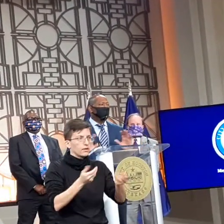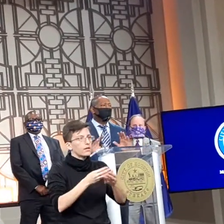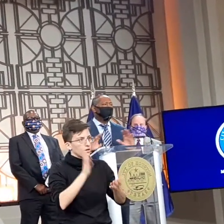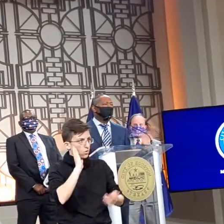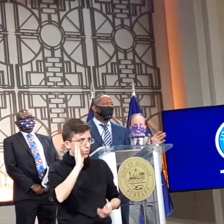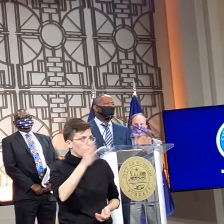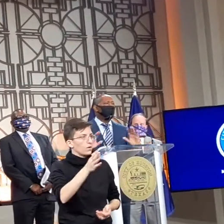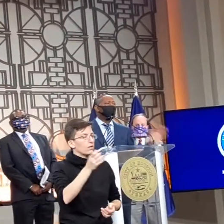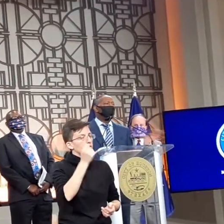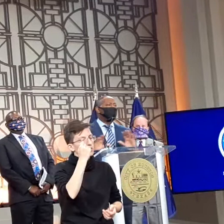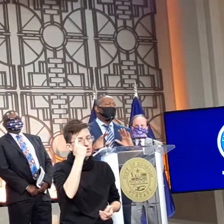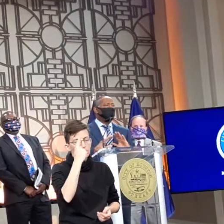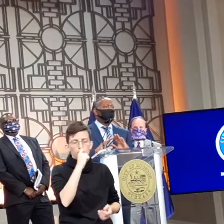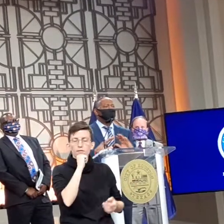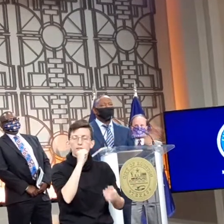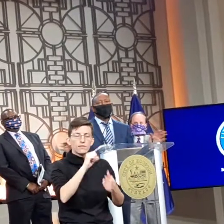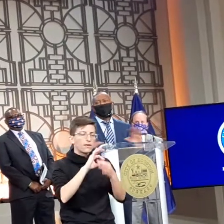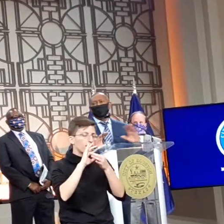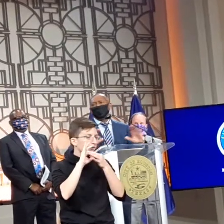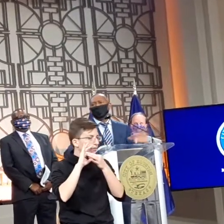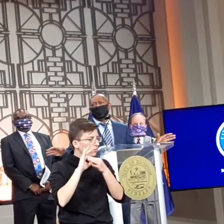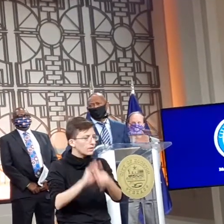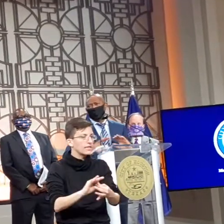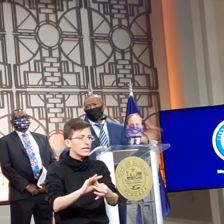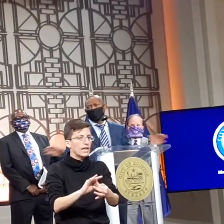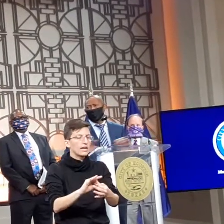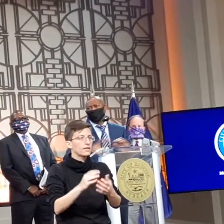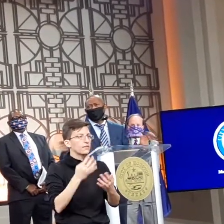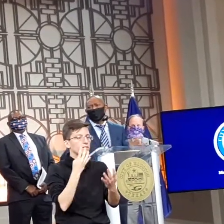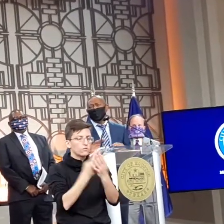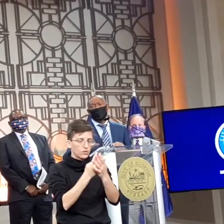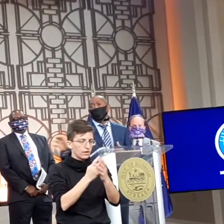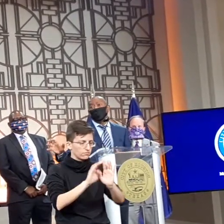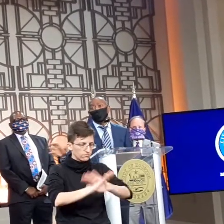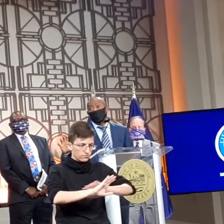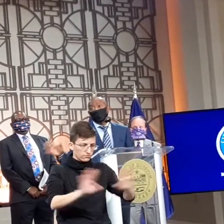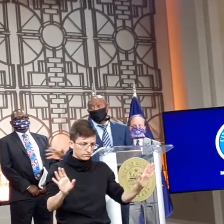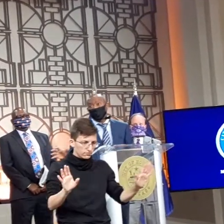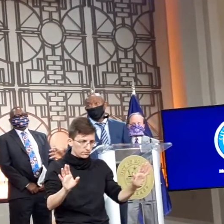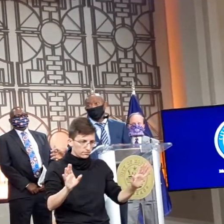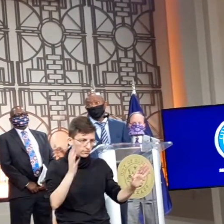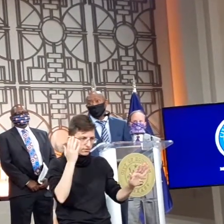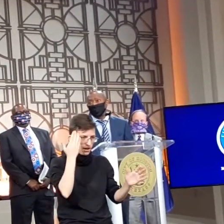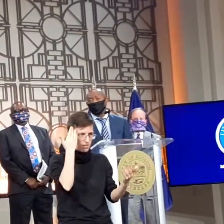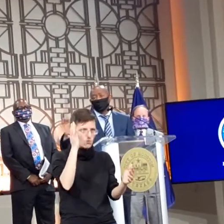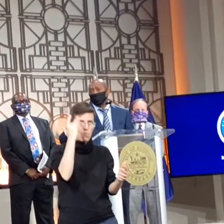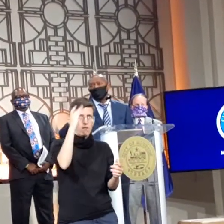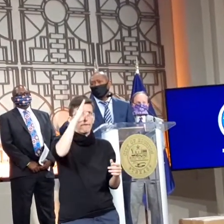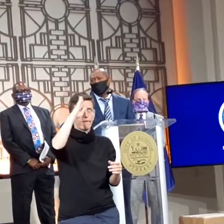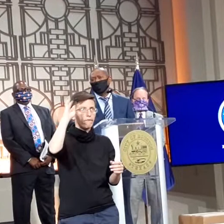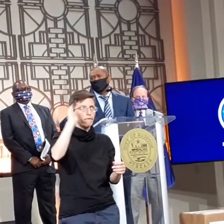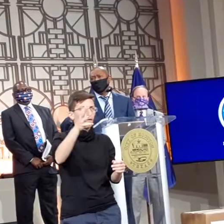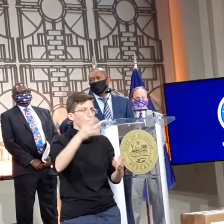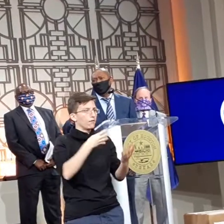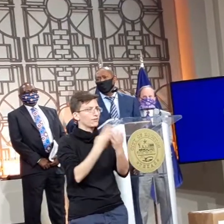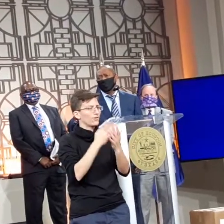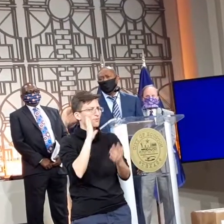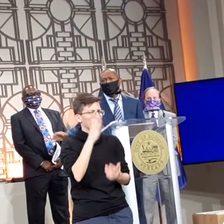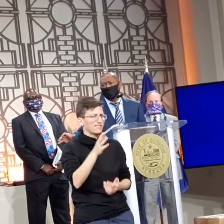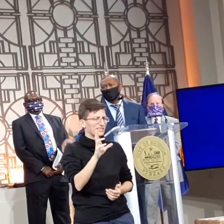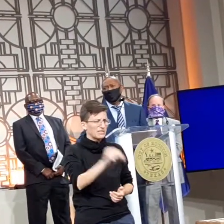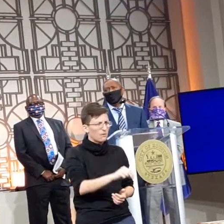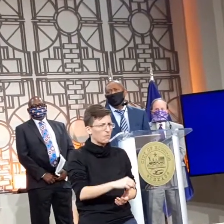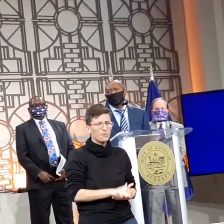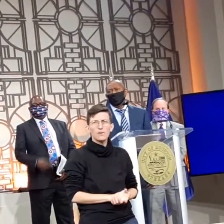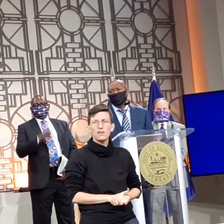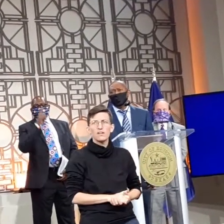say, this has nothing, nobody's even talking about any jail time. Okay, so I don't even know where that came from. Nobody has any